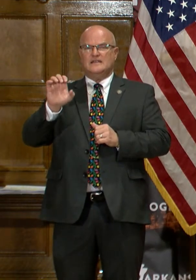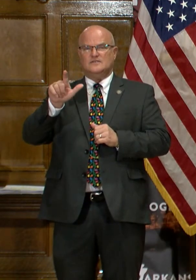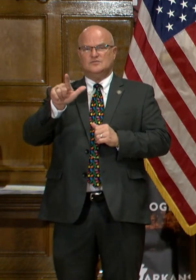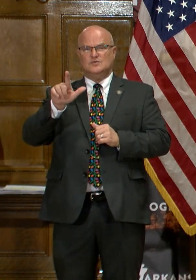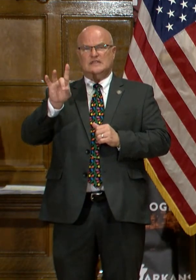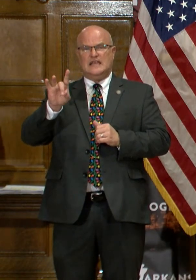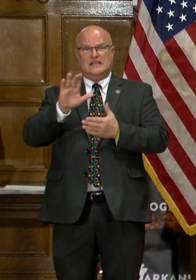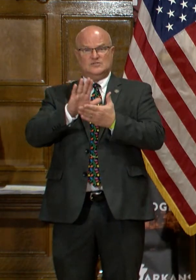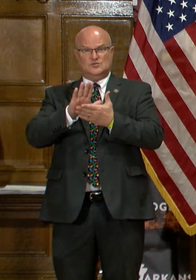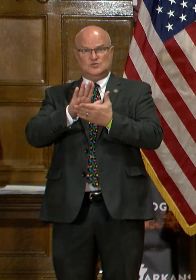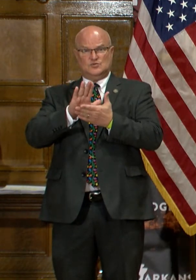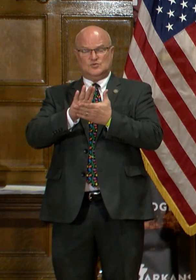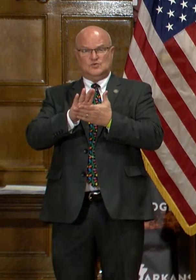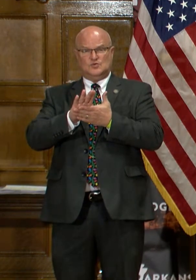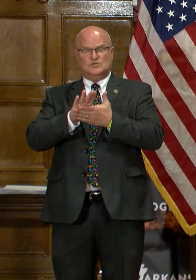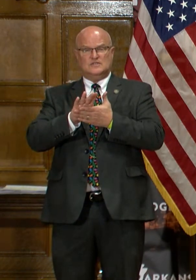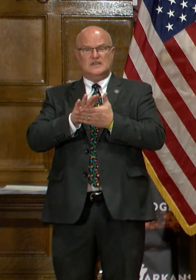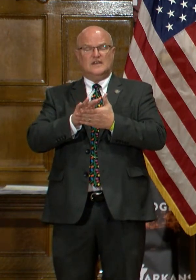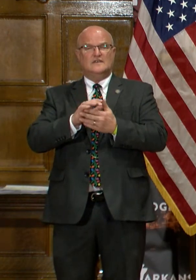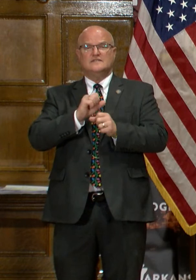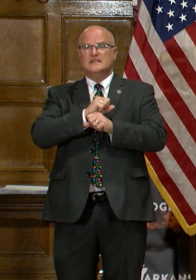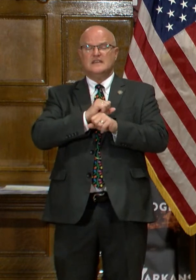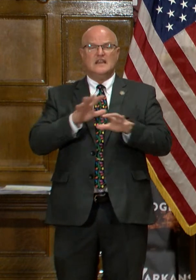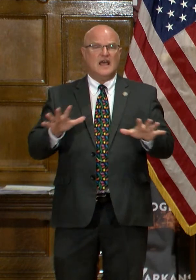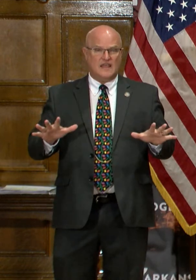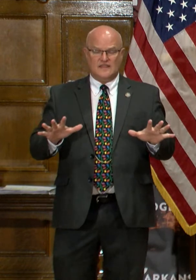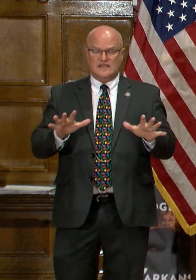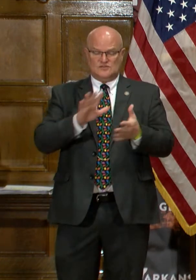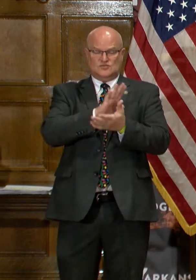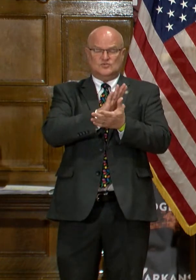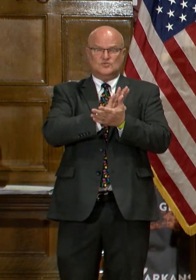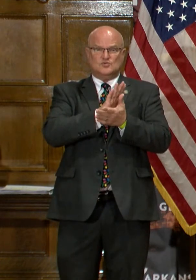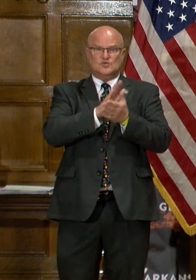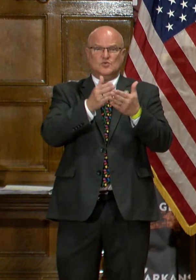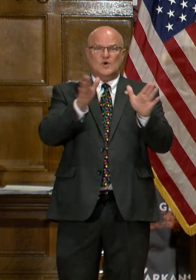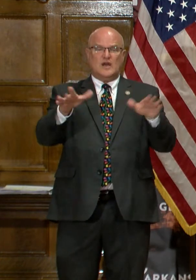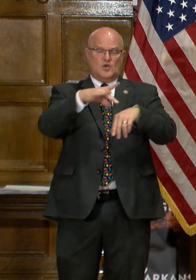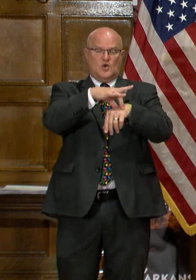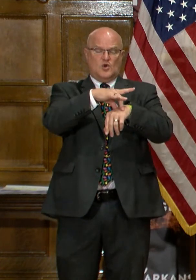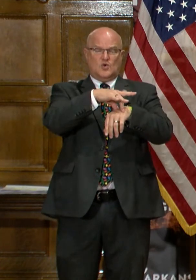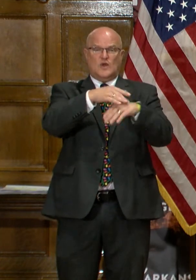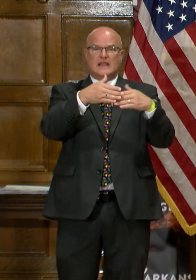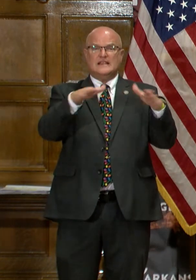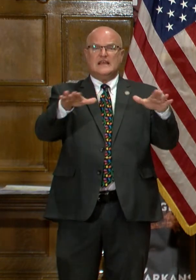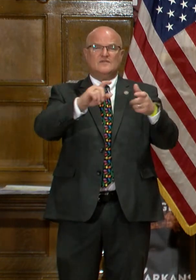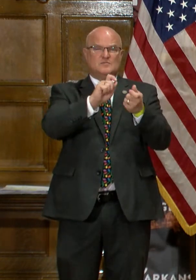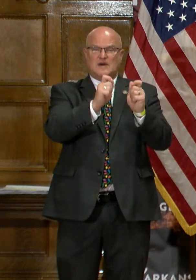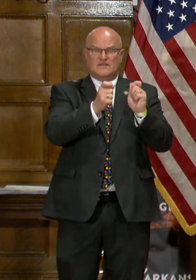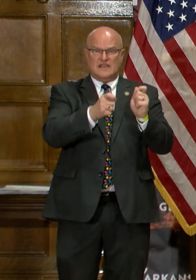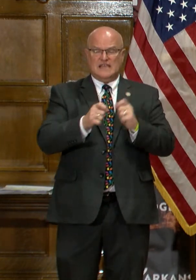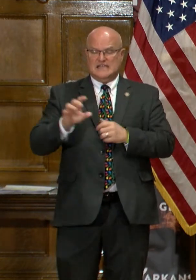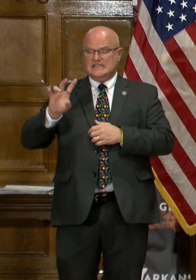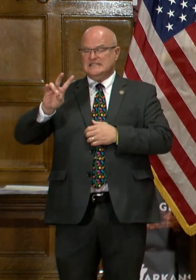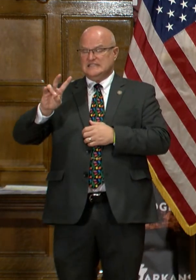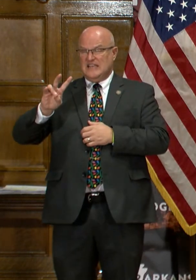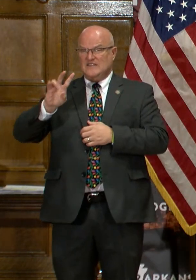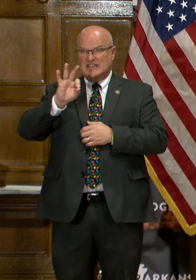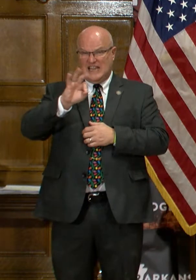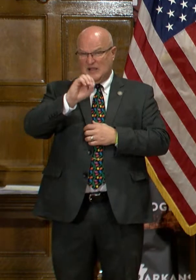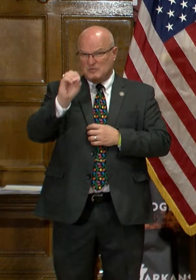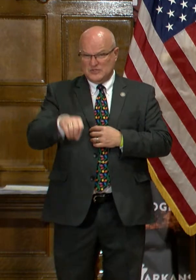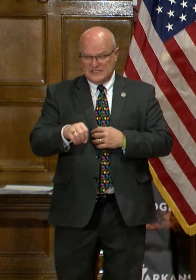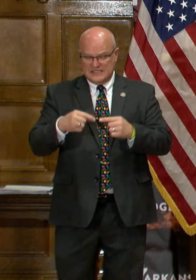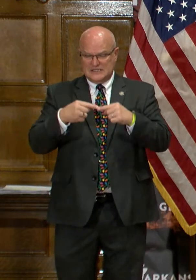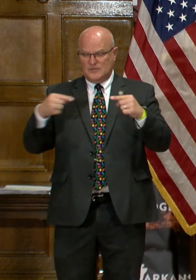828 schools have not had either a school-wide or a grade level modification, 79%,